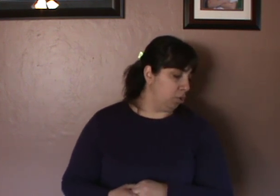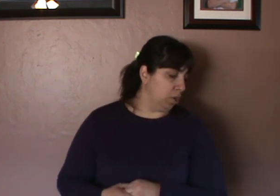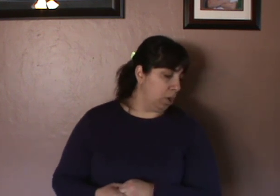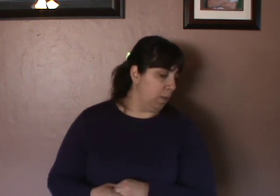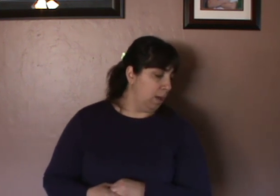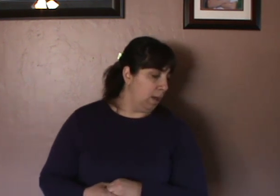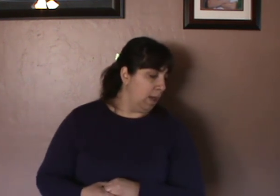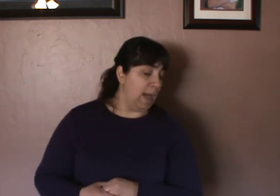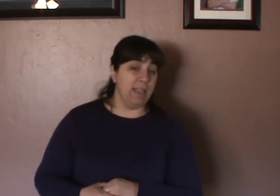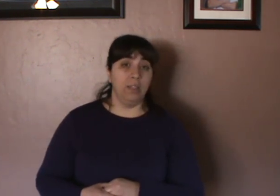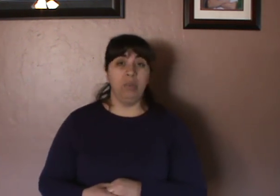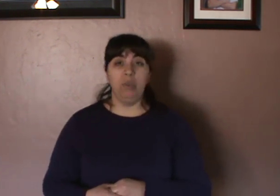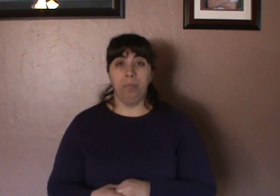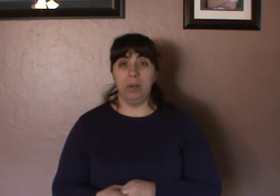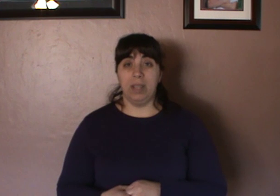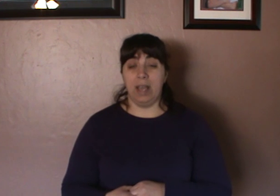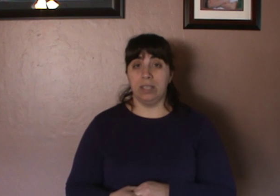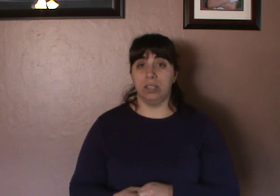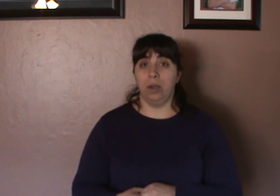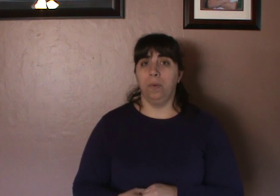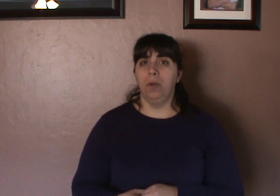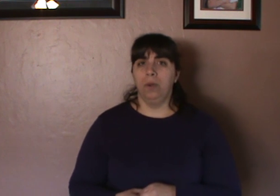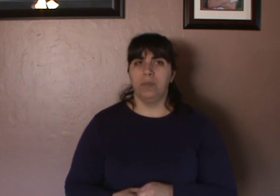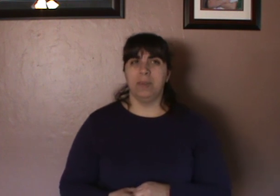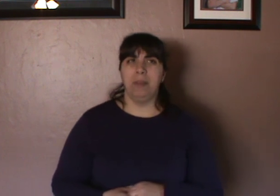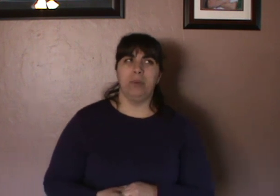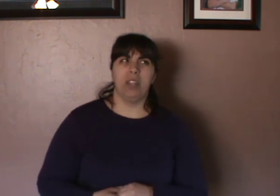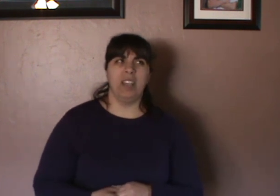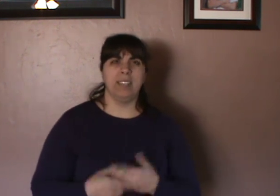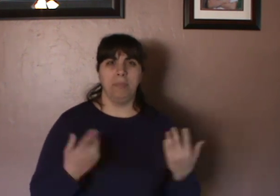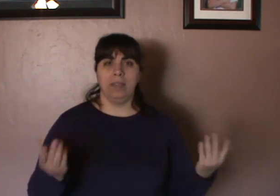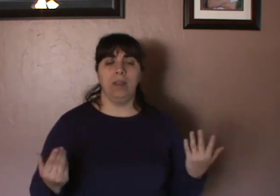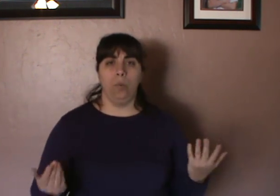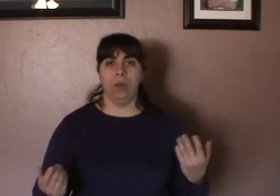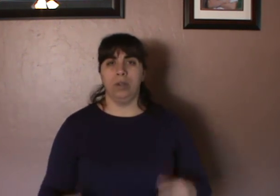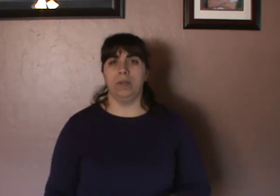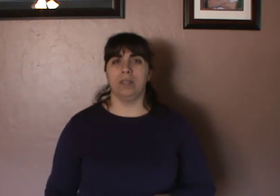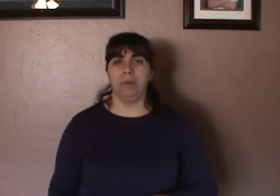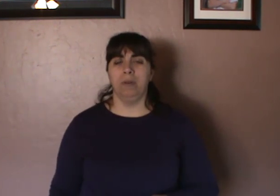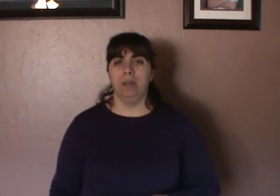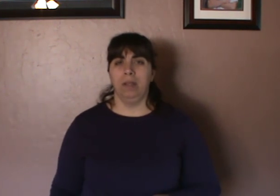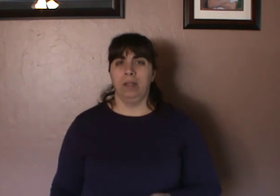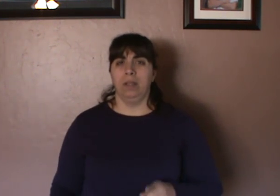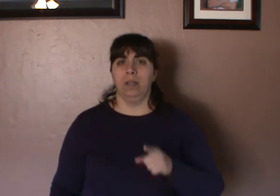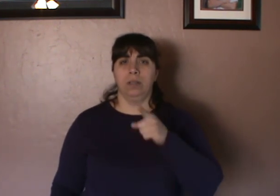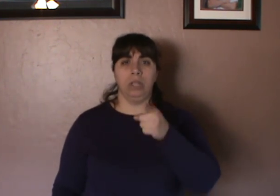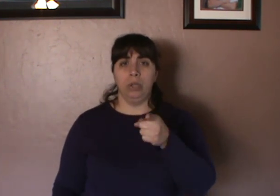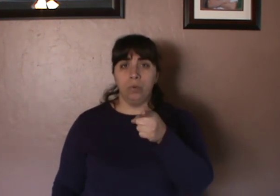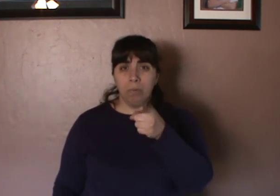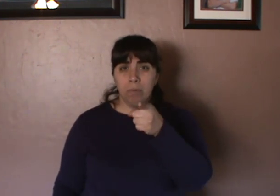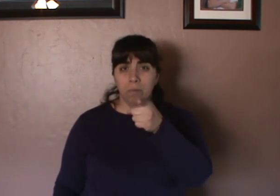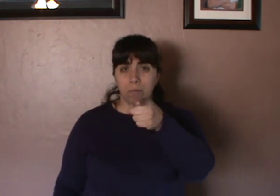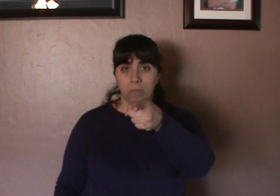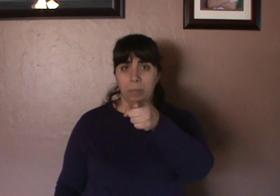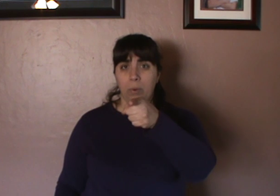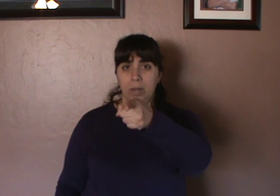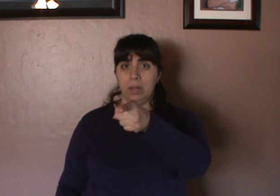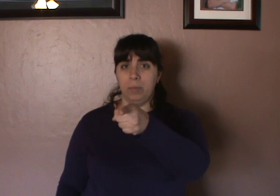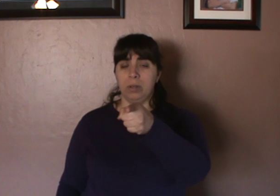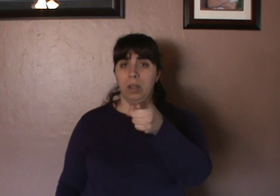go, and though you protest, so when somebody protests something, they don't want to do it. So you, I'm pointing to the person,